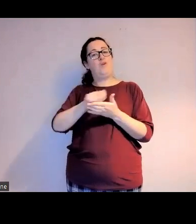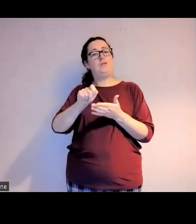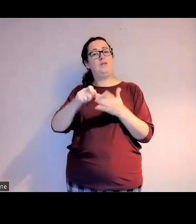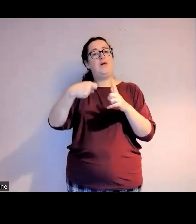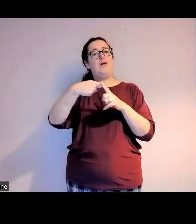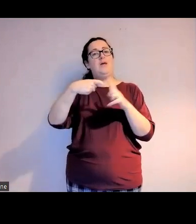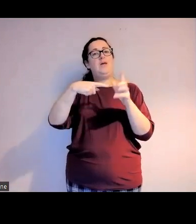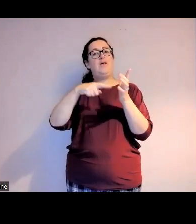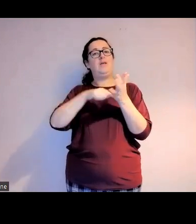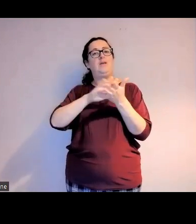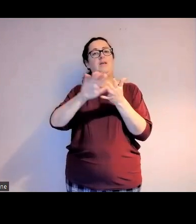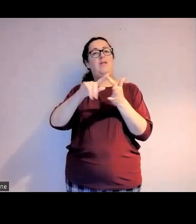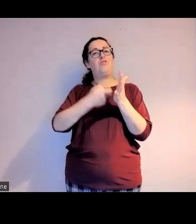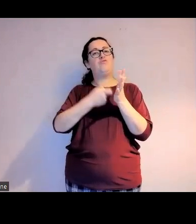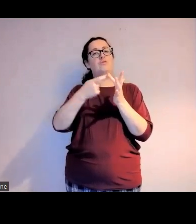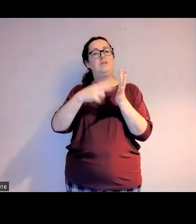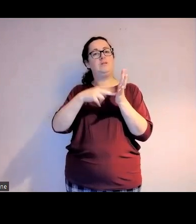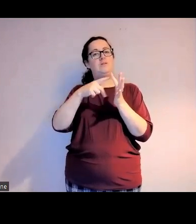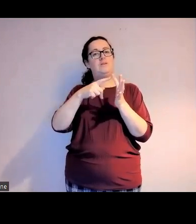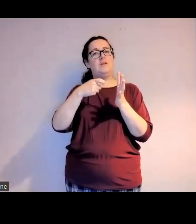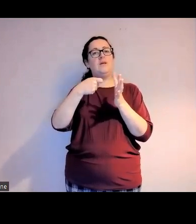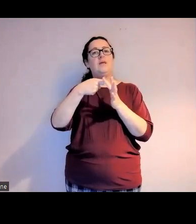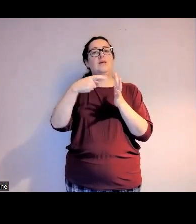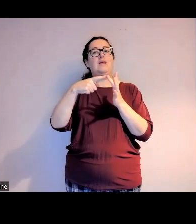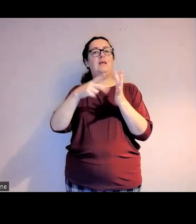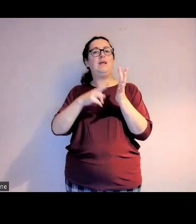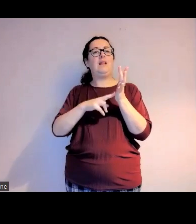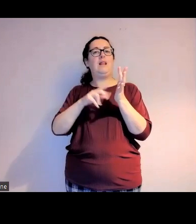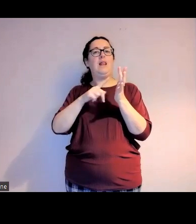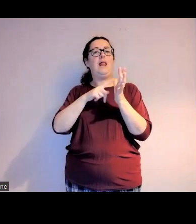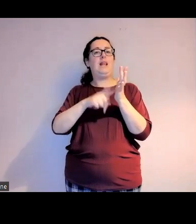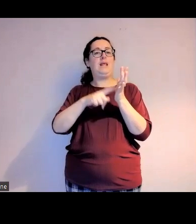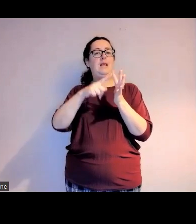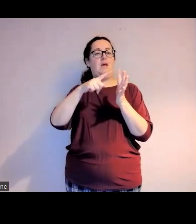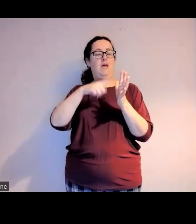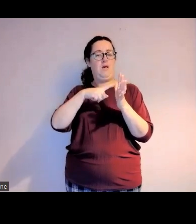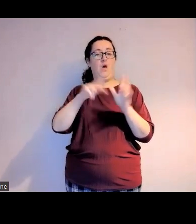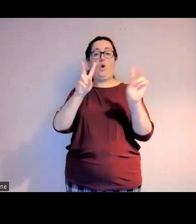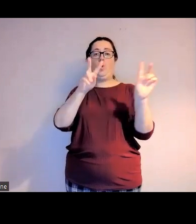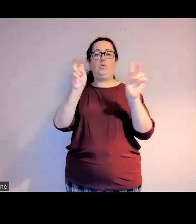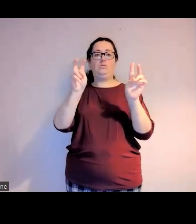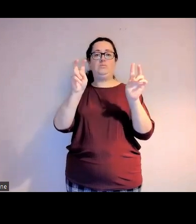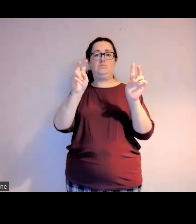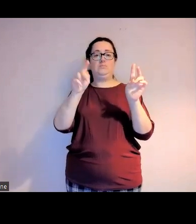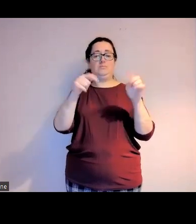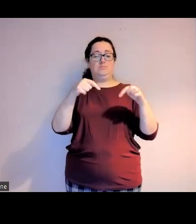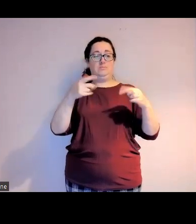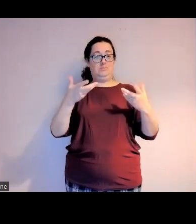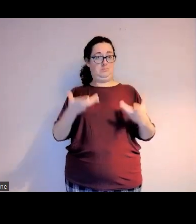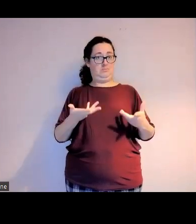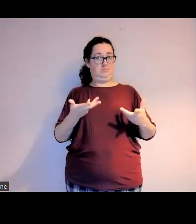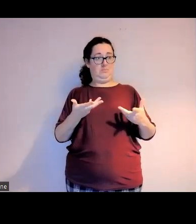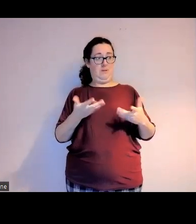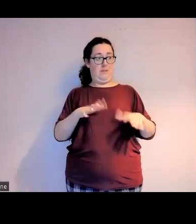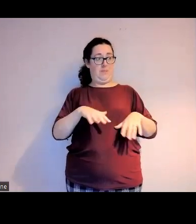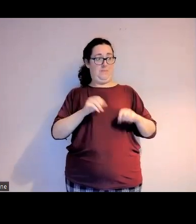Catherine Kilalea. And the quote is, "We certainly are not at the beginning anymore."